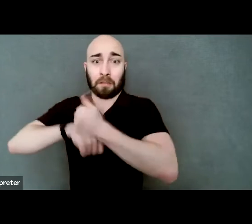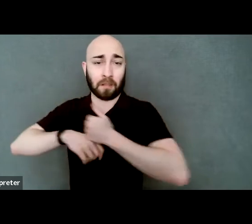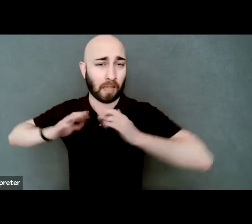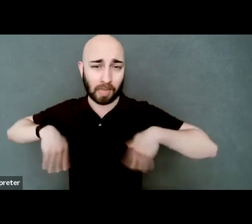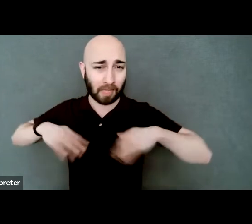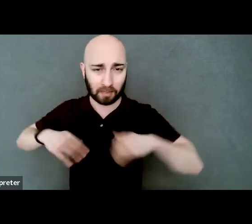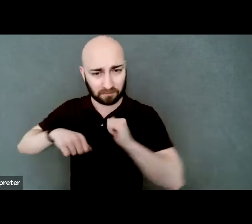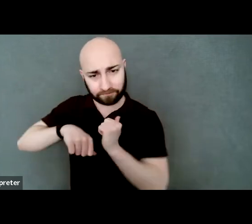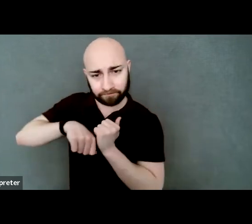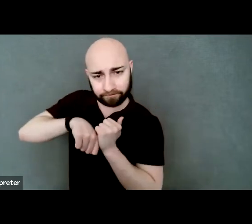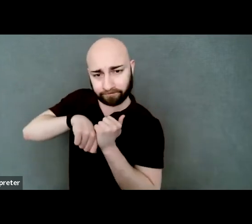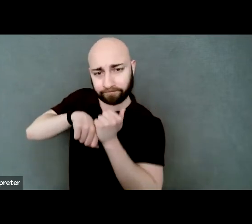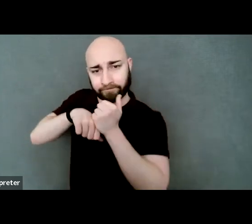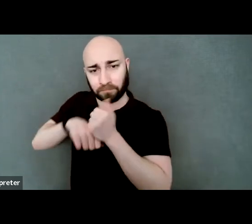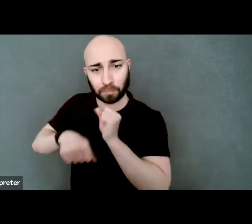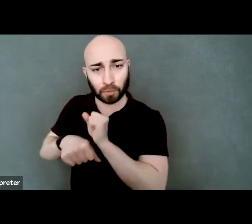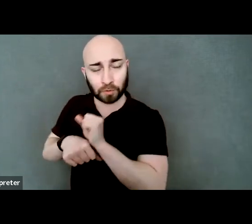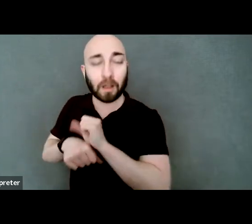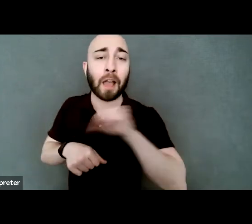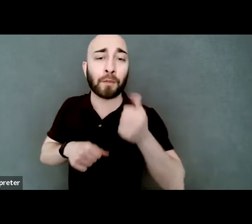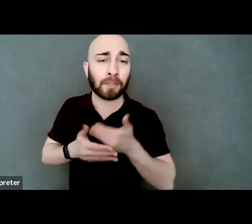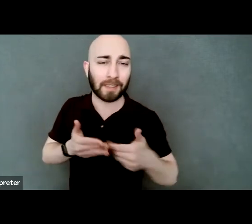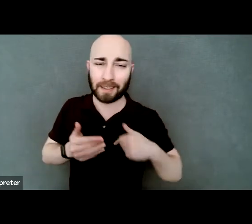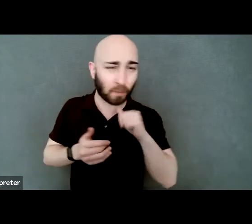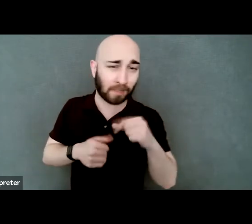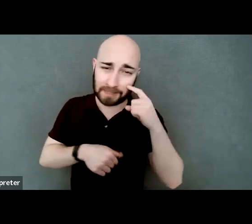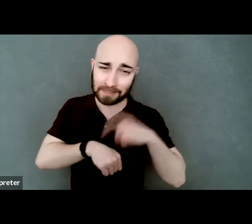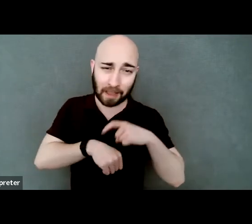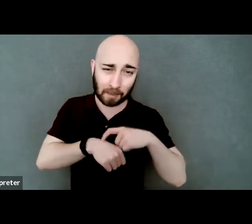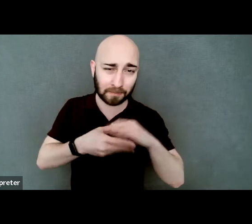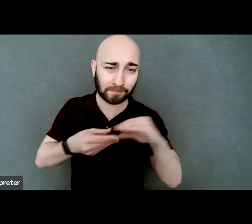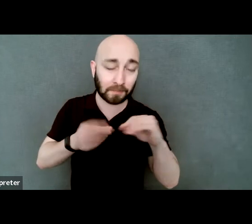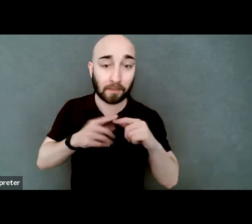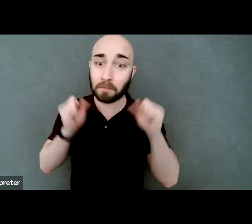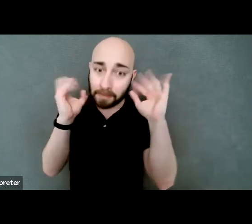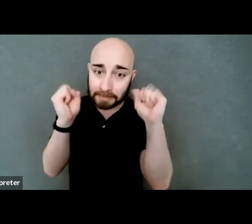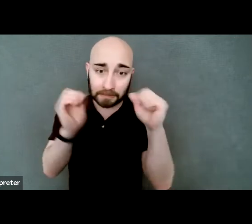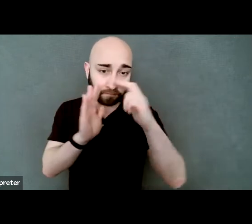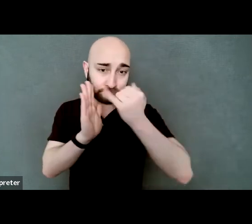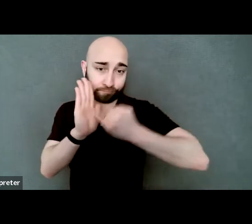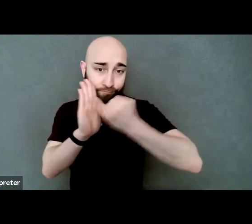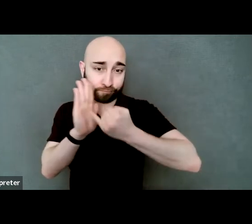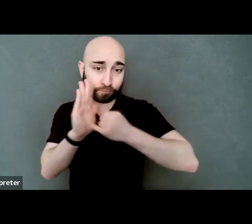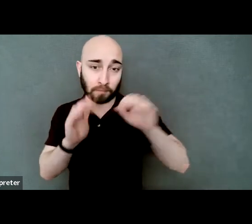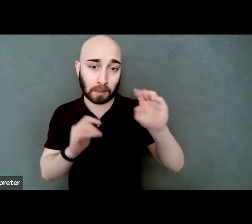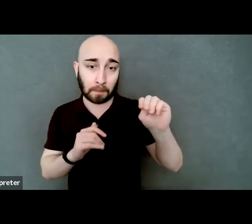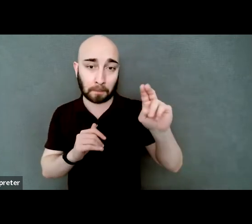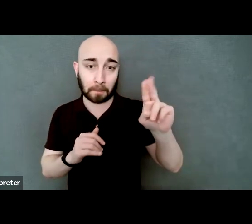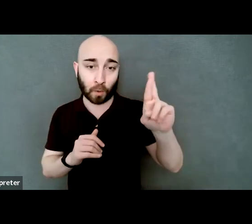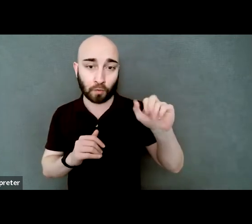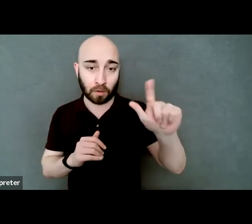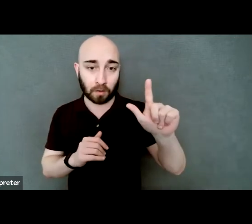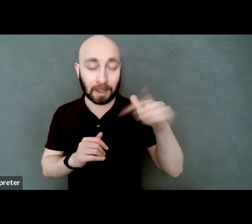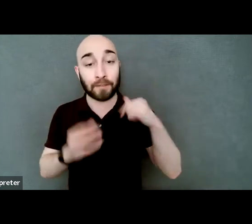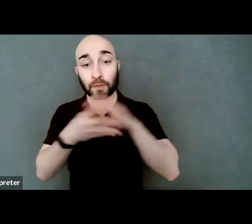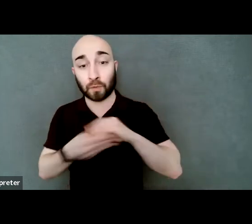piece that I didn't really get a chance to talk about is there's this awesome mural. Having imagery with a story behind it, I keep asking